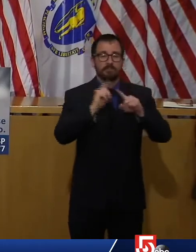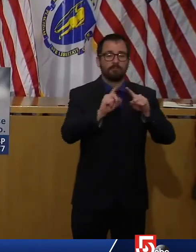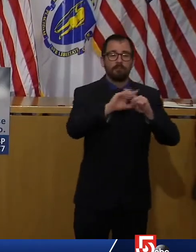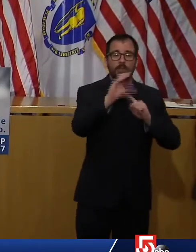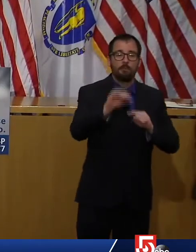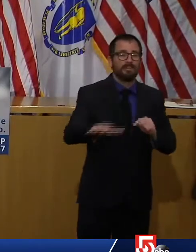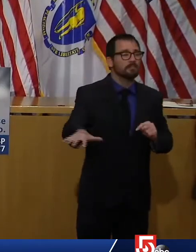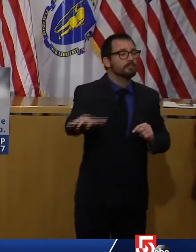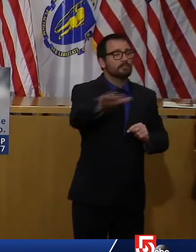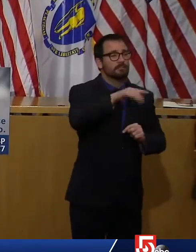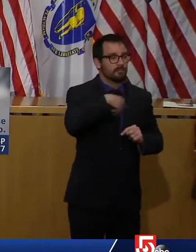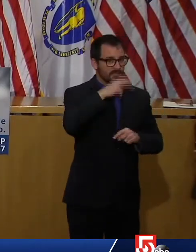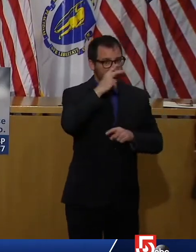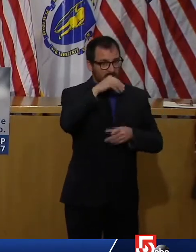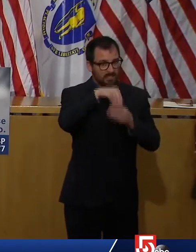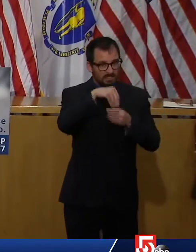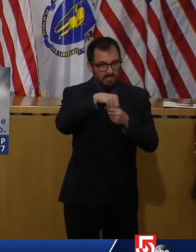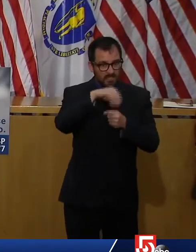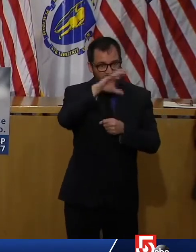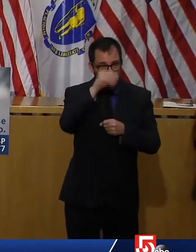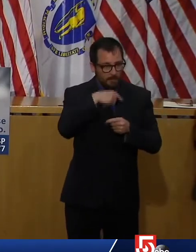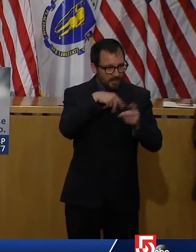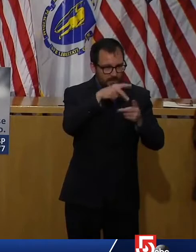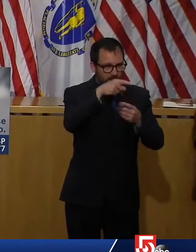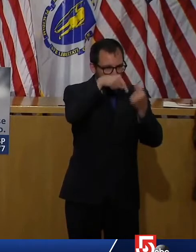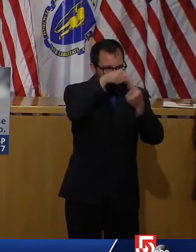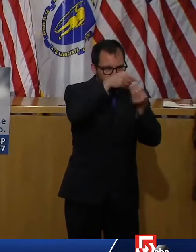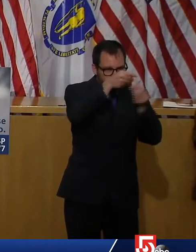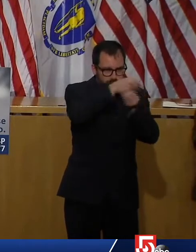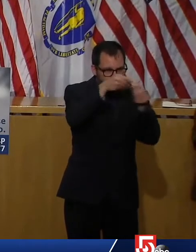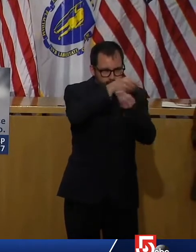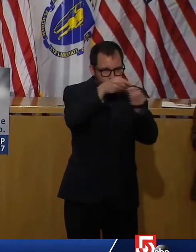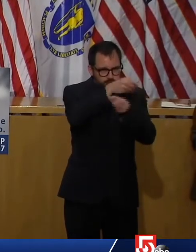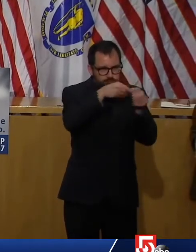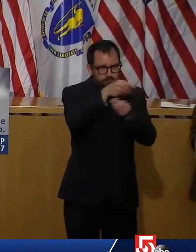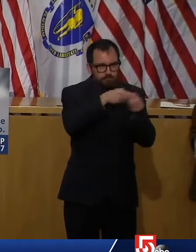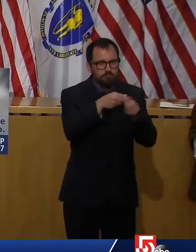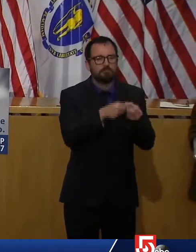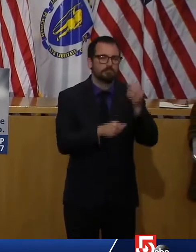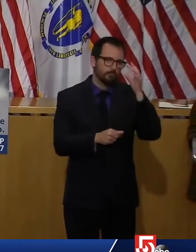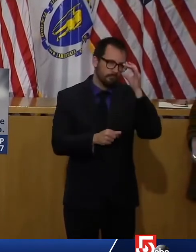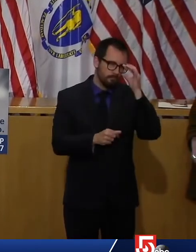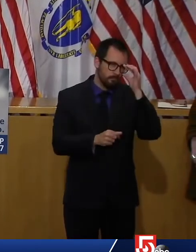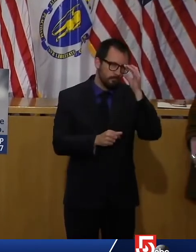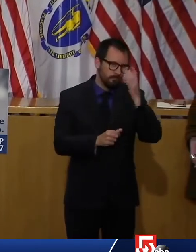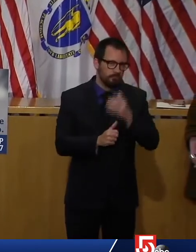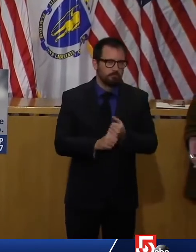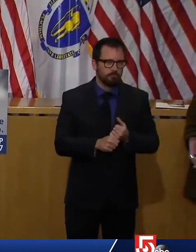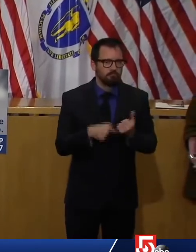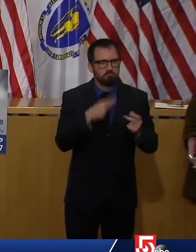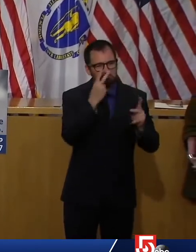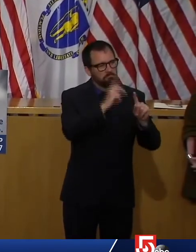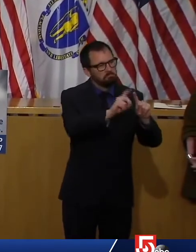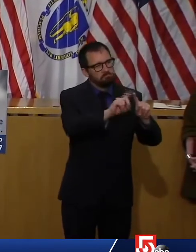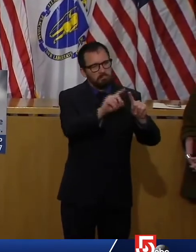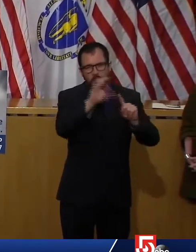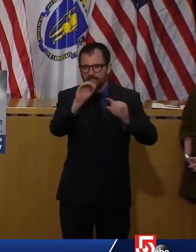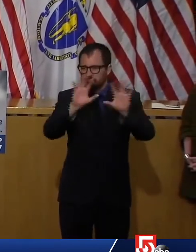other, big gobs of information that you have to figure out how to sort and organize and protect and de-identify and all the rest.